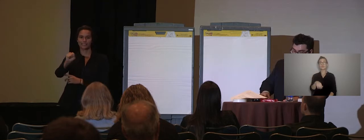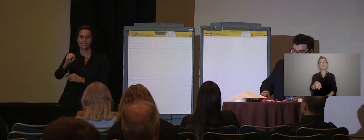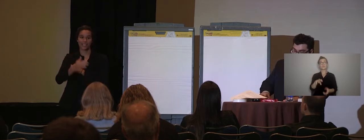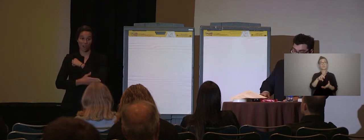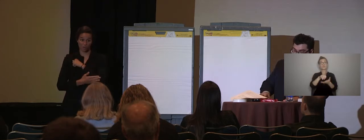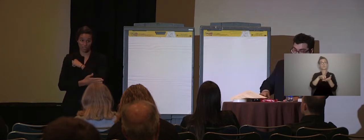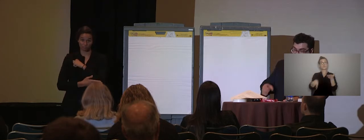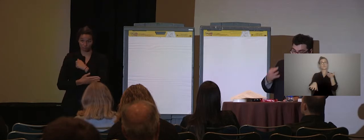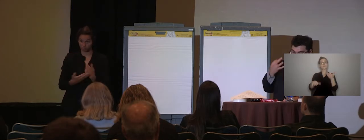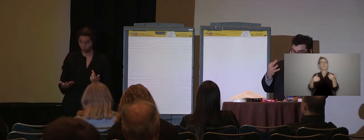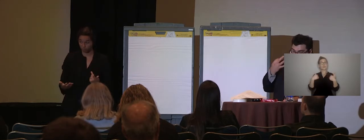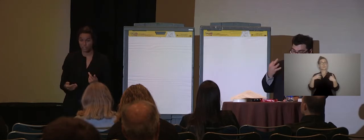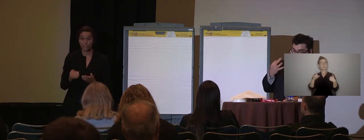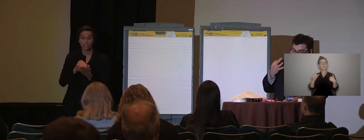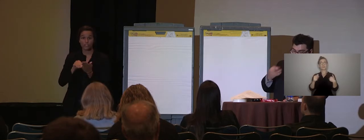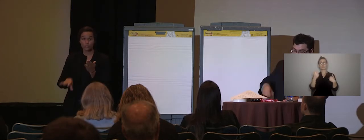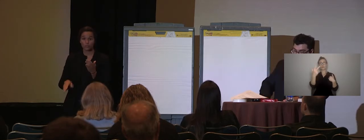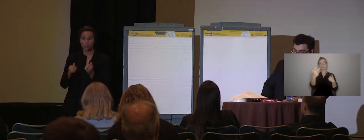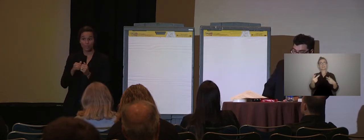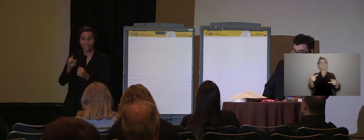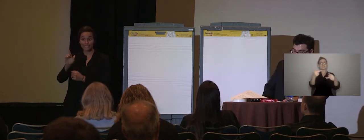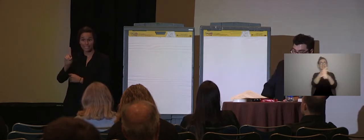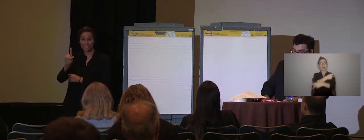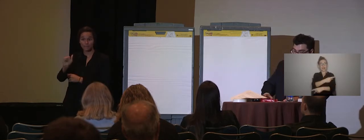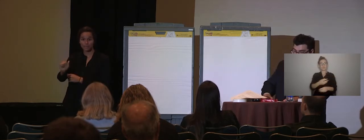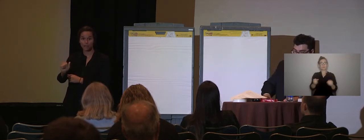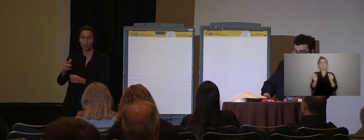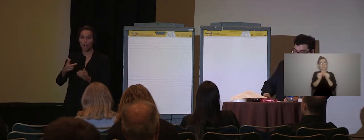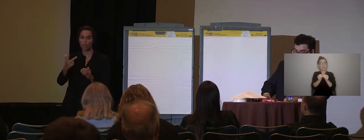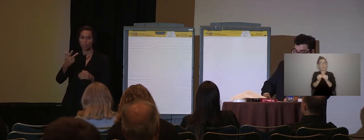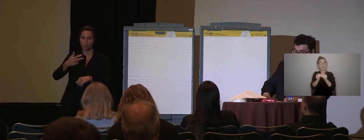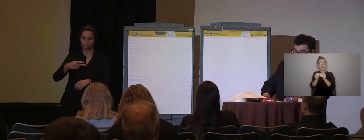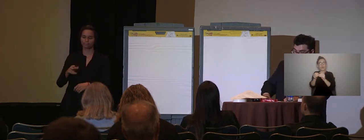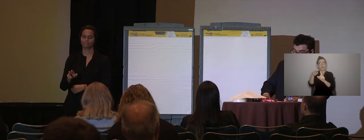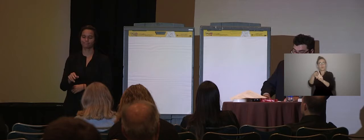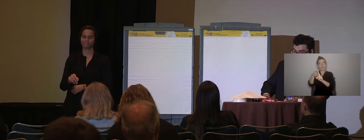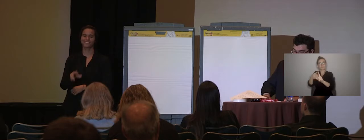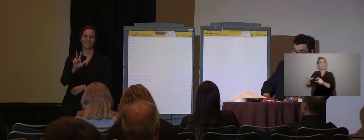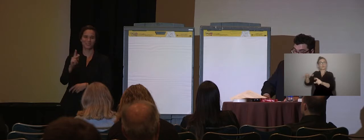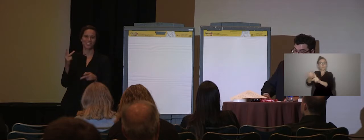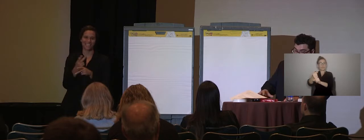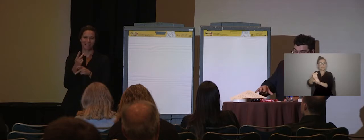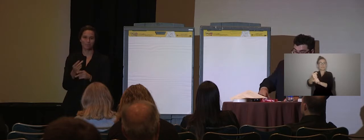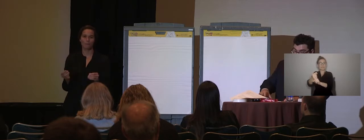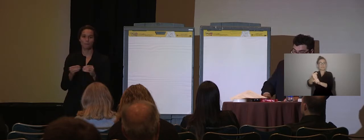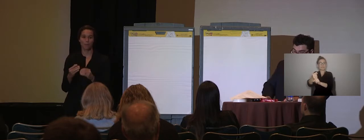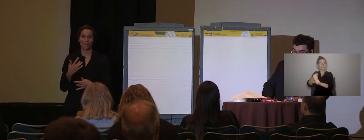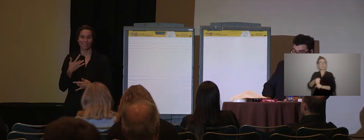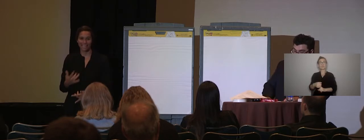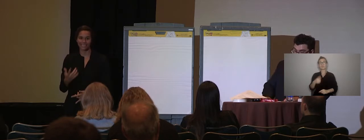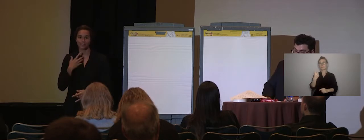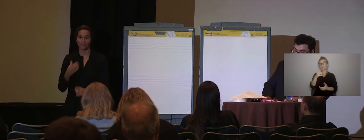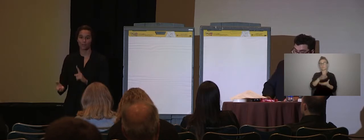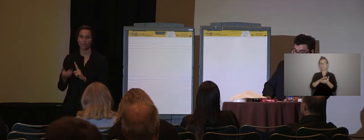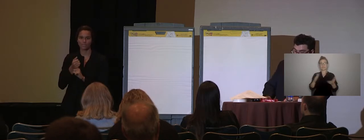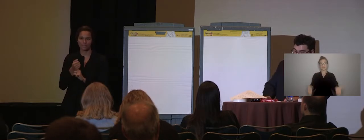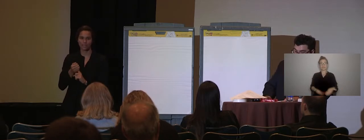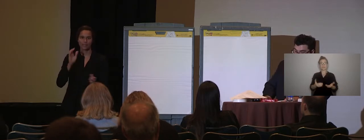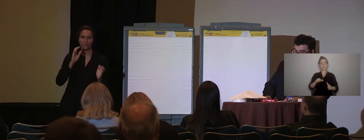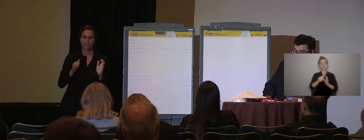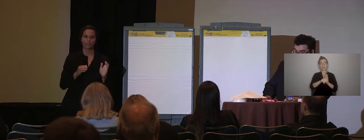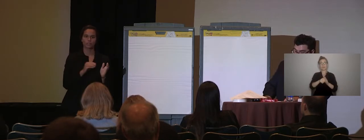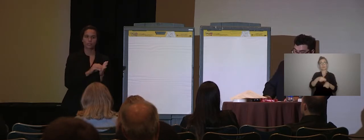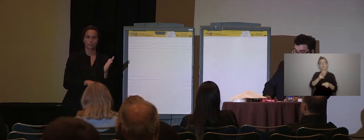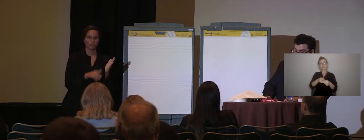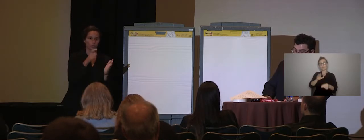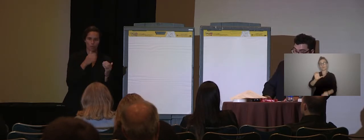Students with disabilities are 3 times more likely to be arrested than students without disabilities. There's a school here in Orlando